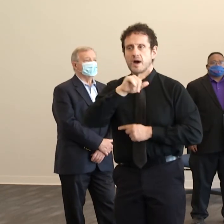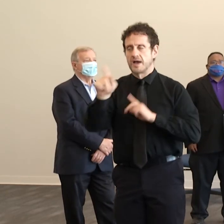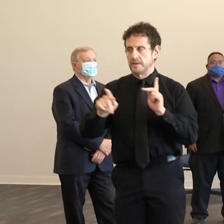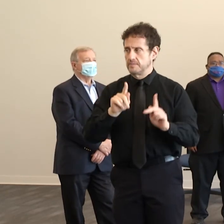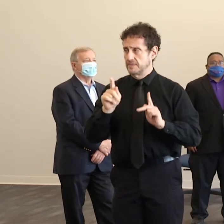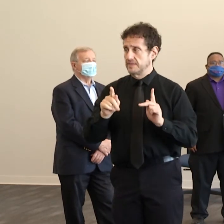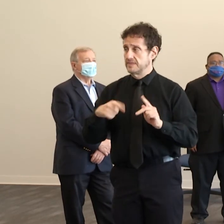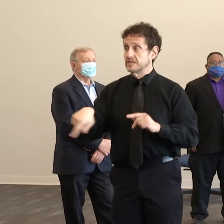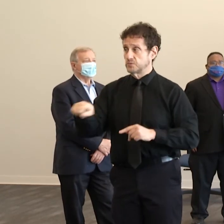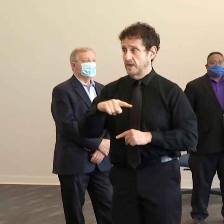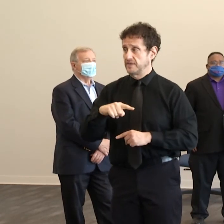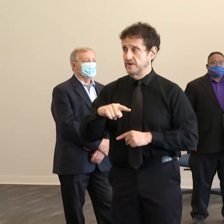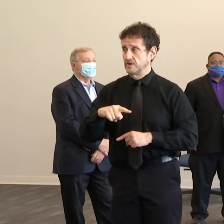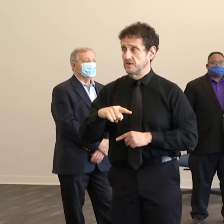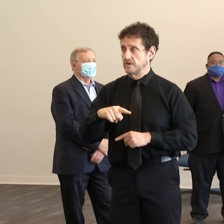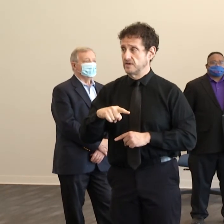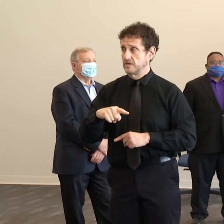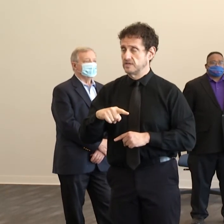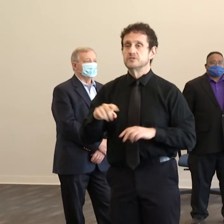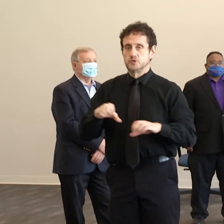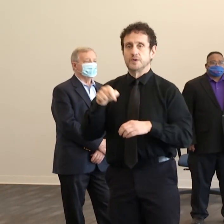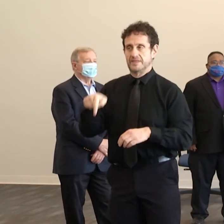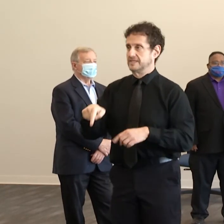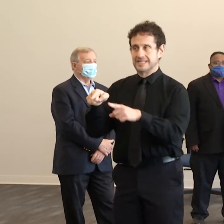this. It is not for financial reasons.